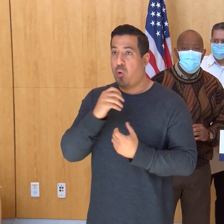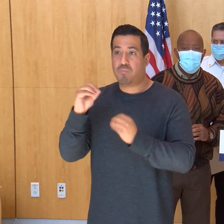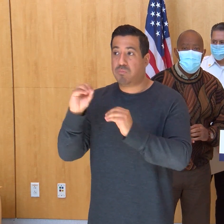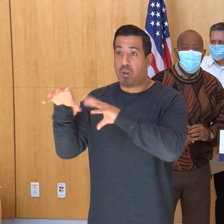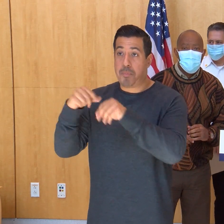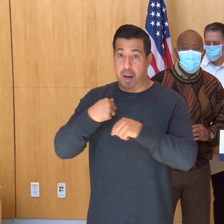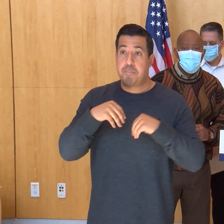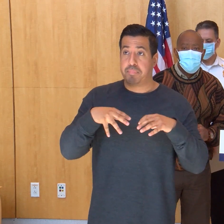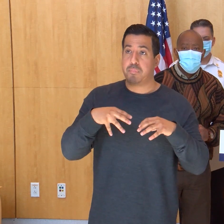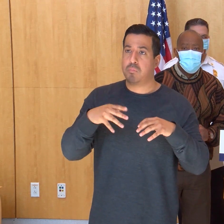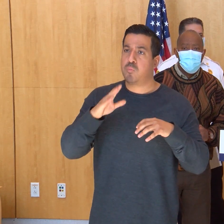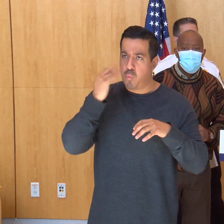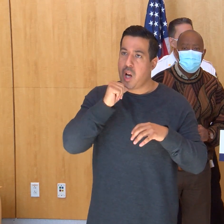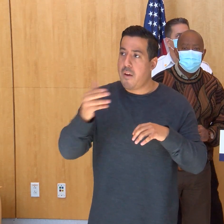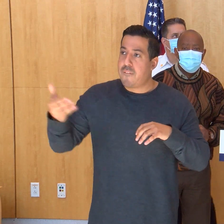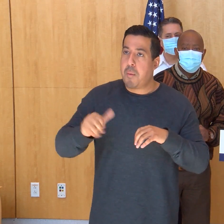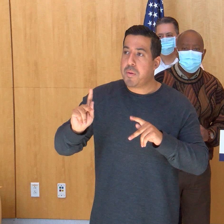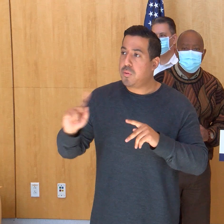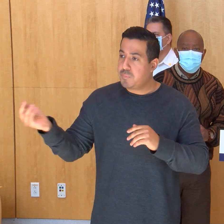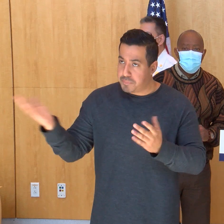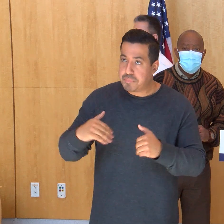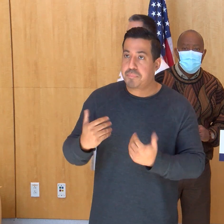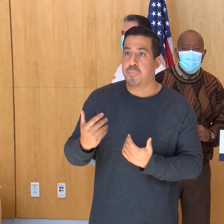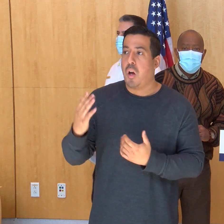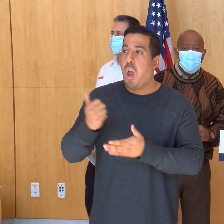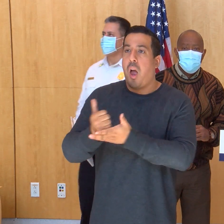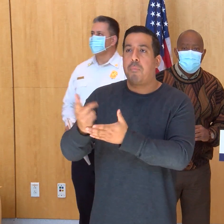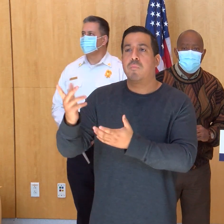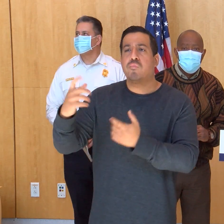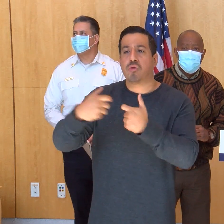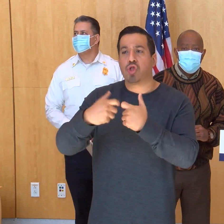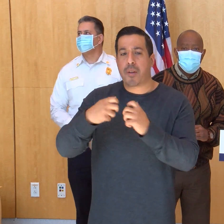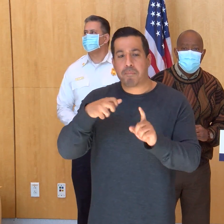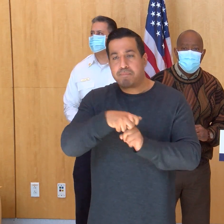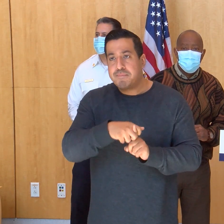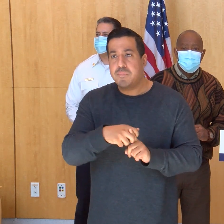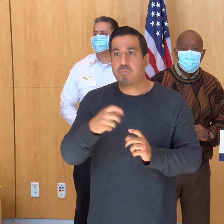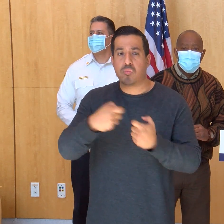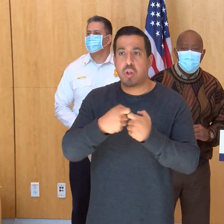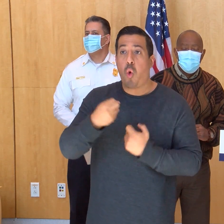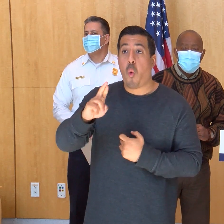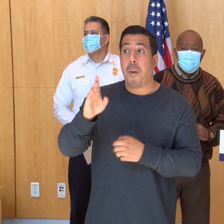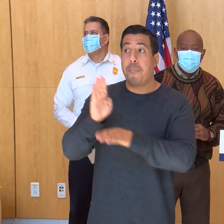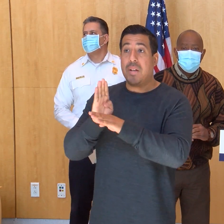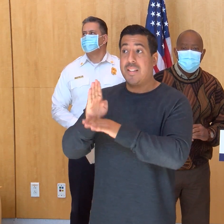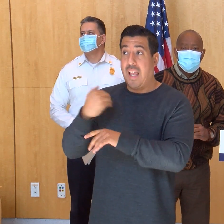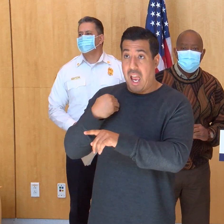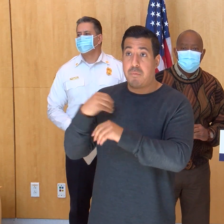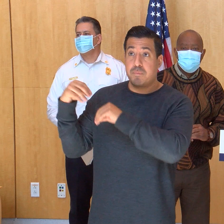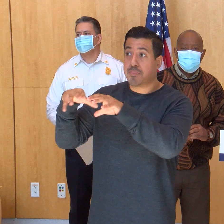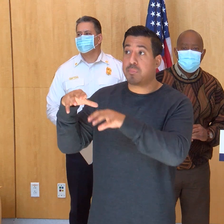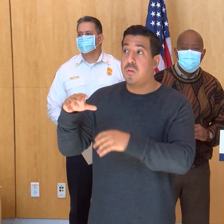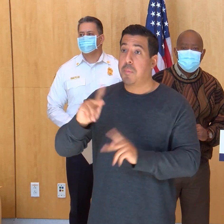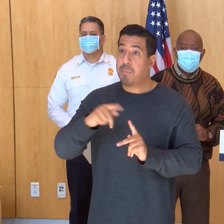have power, invite people in, allow them to charge their devices up. If we have businesses out there that have power, there's a lot of